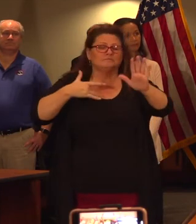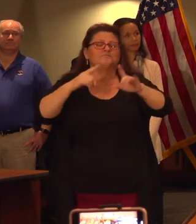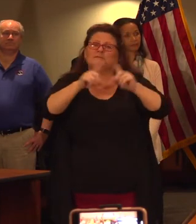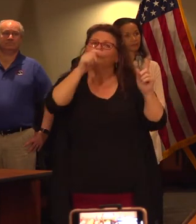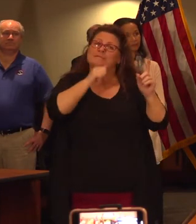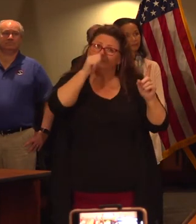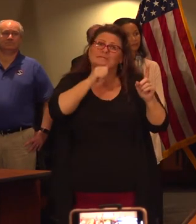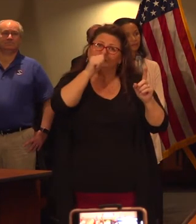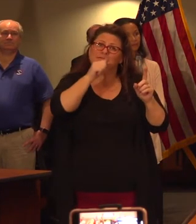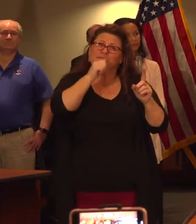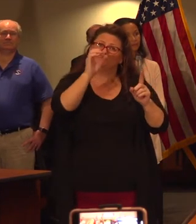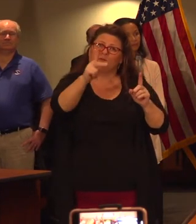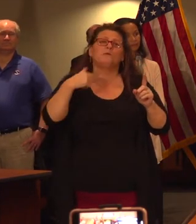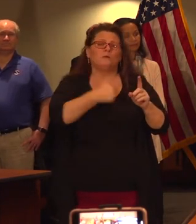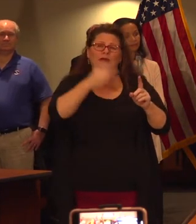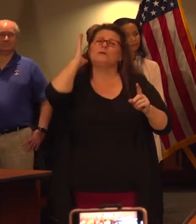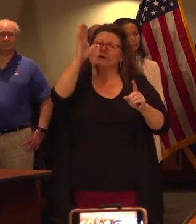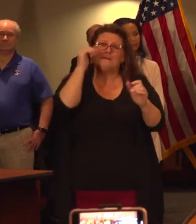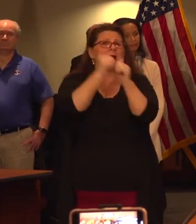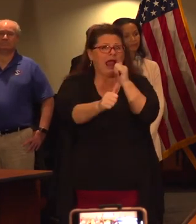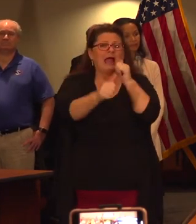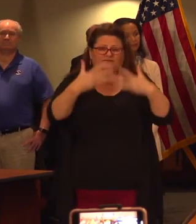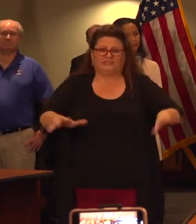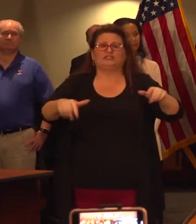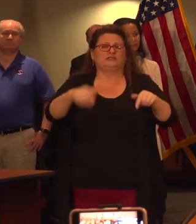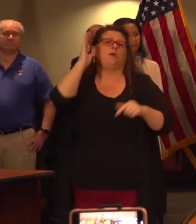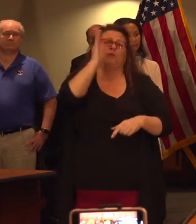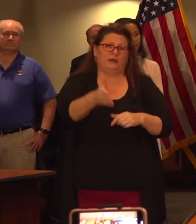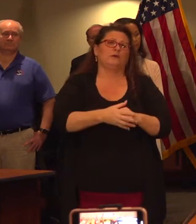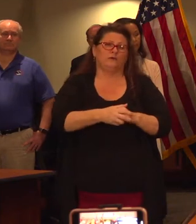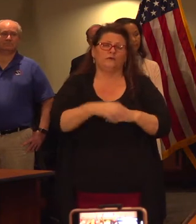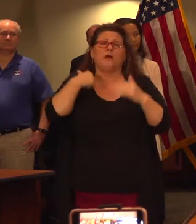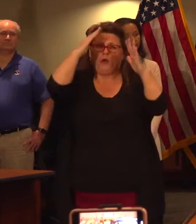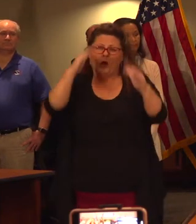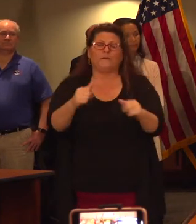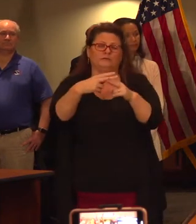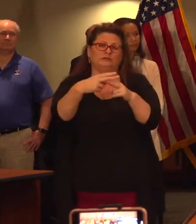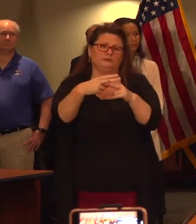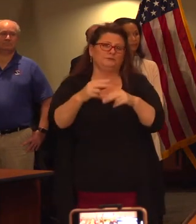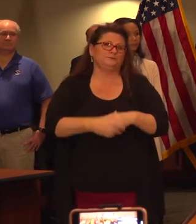out of this. But we're going to get out of it, and it's going to be sooner rather than later.